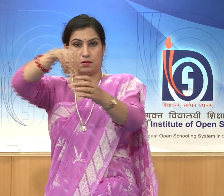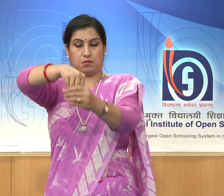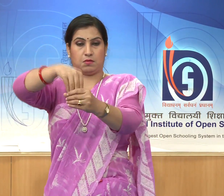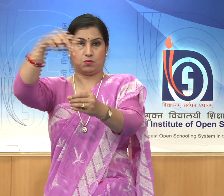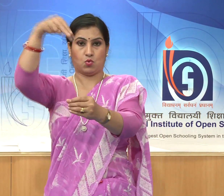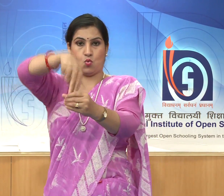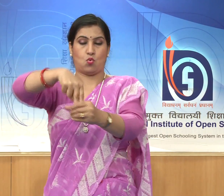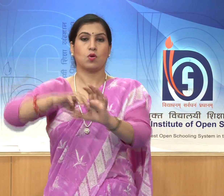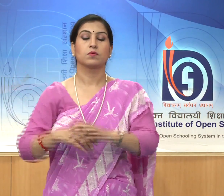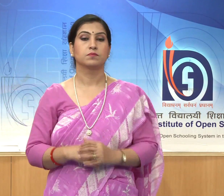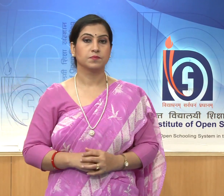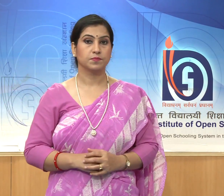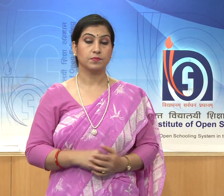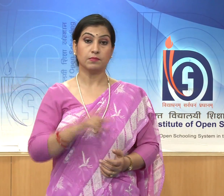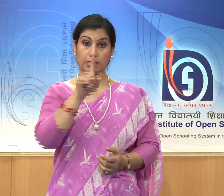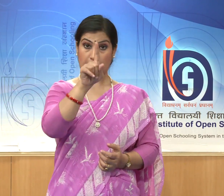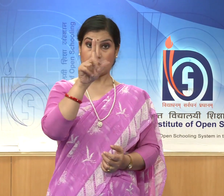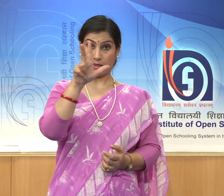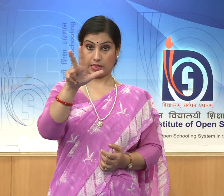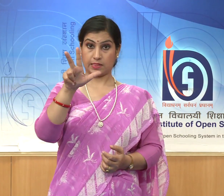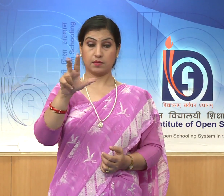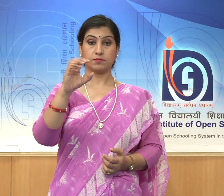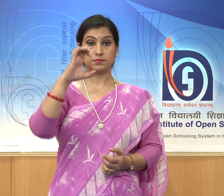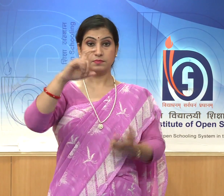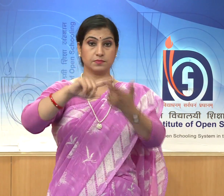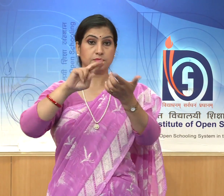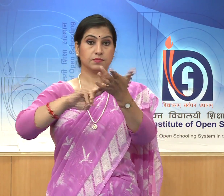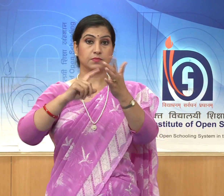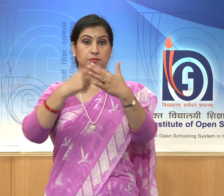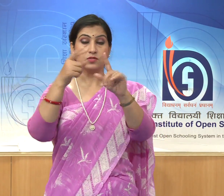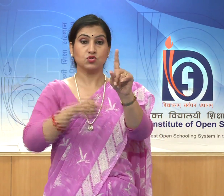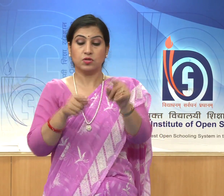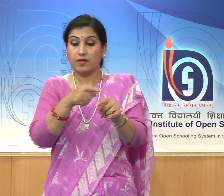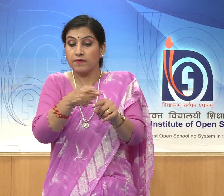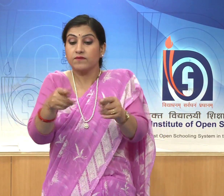After the 18th century, Indian art